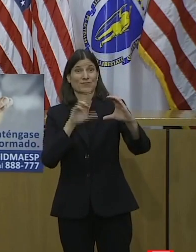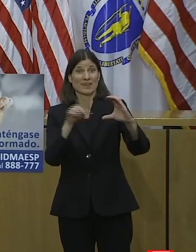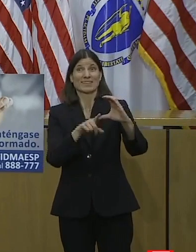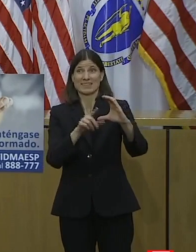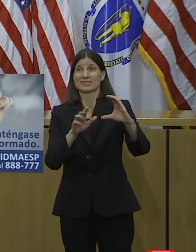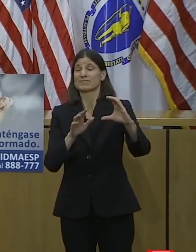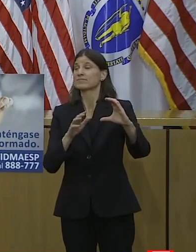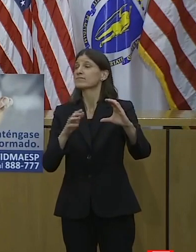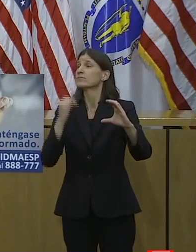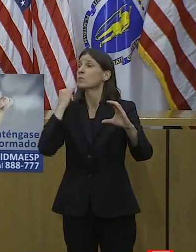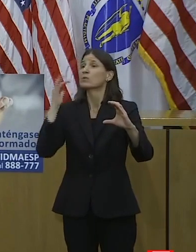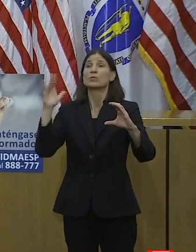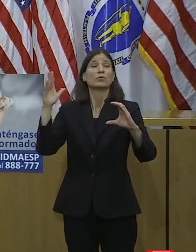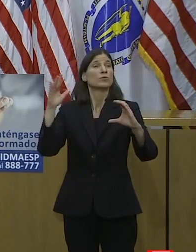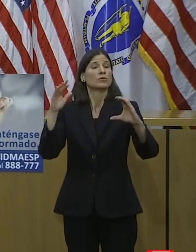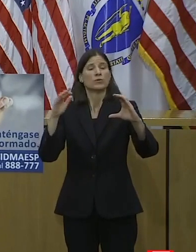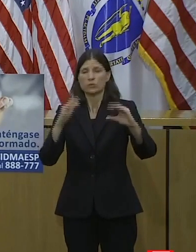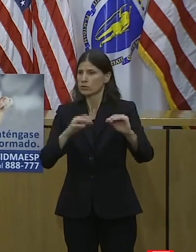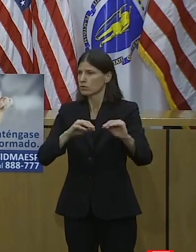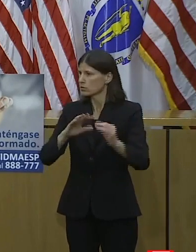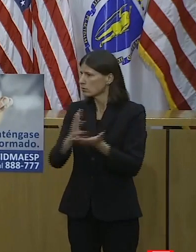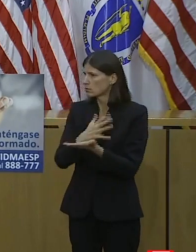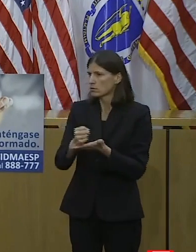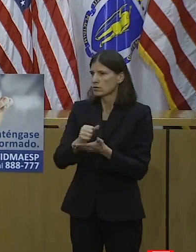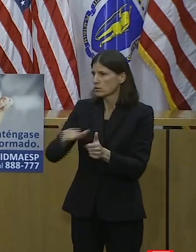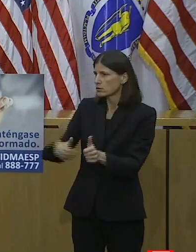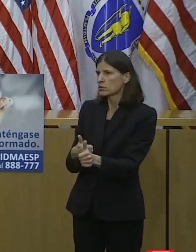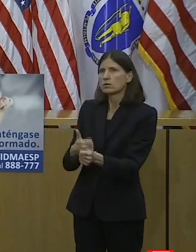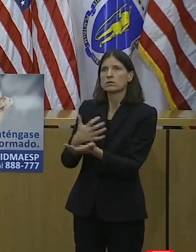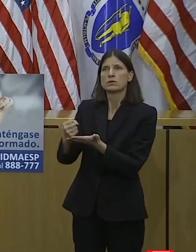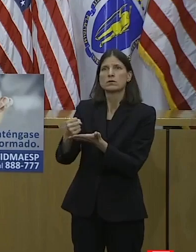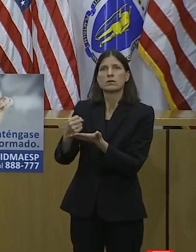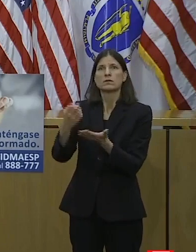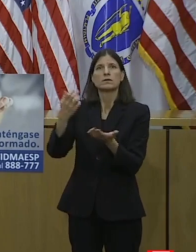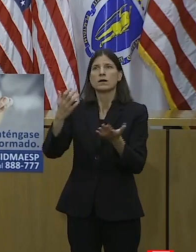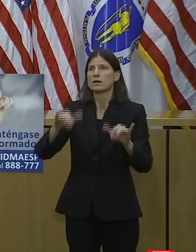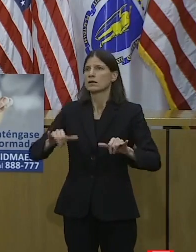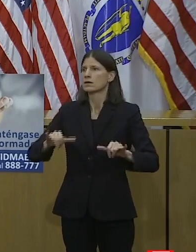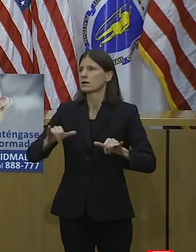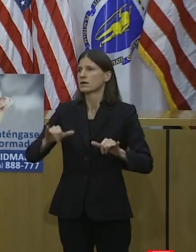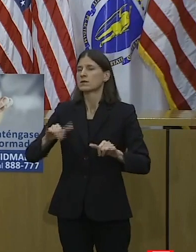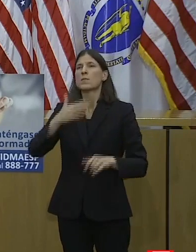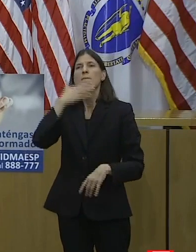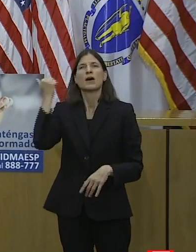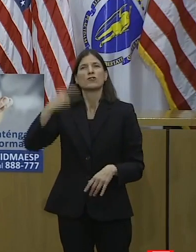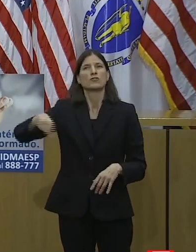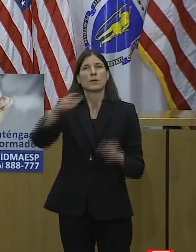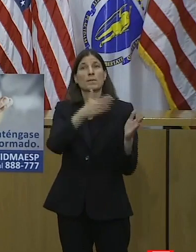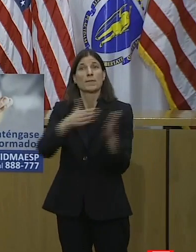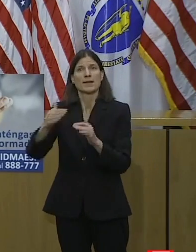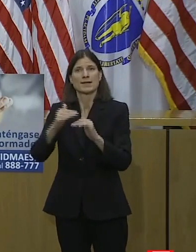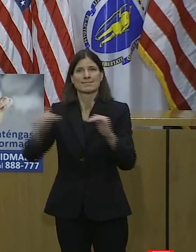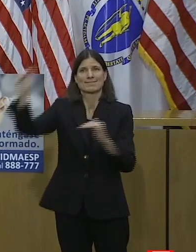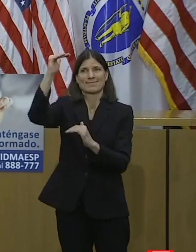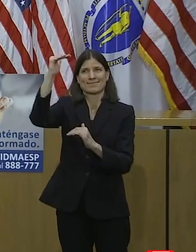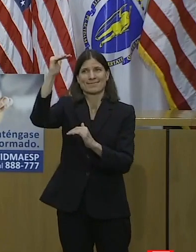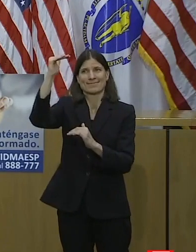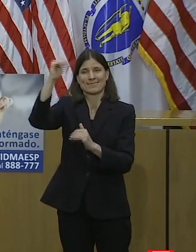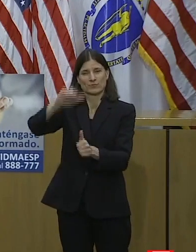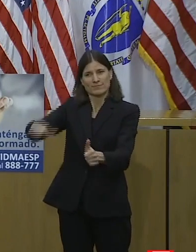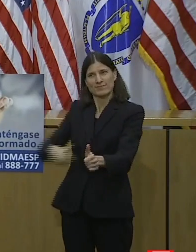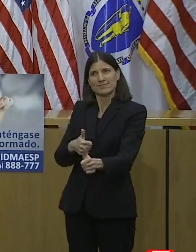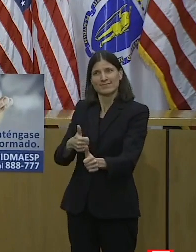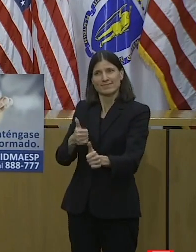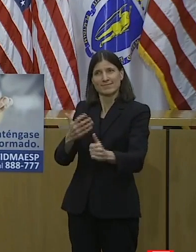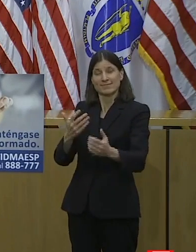in place and not just using it, which I understand, is a perfectly appropriate way to manage a lot of things. I don't